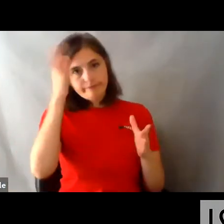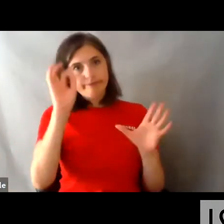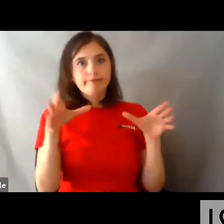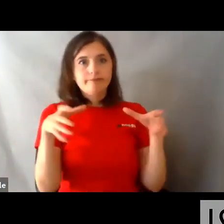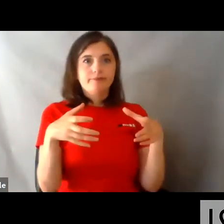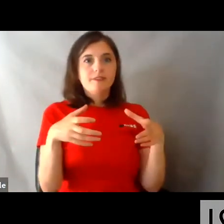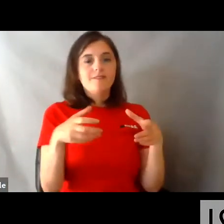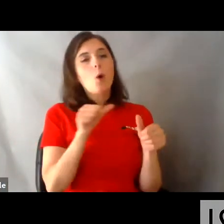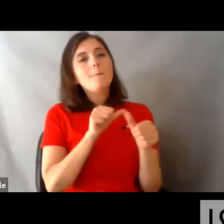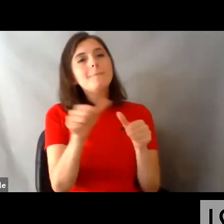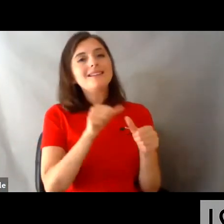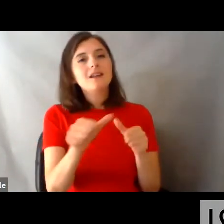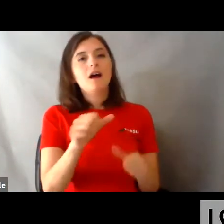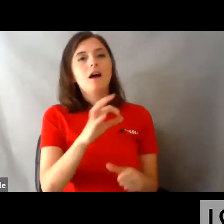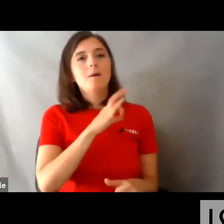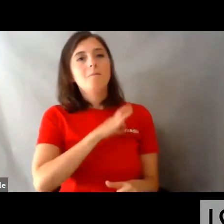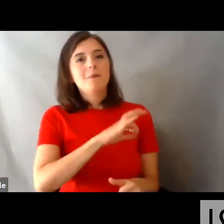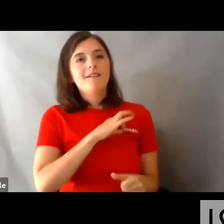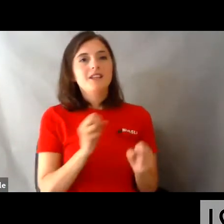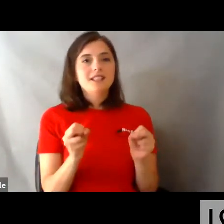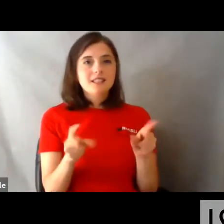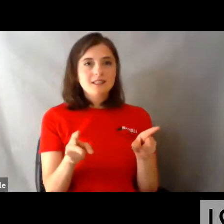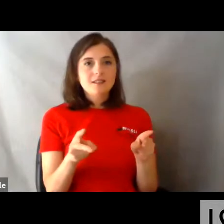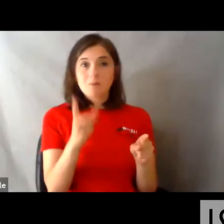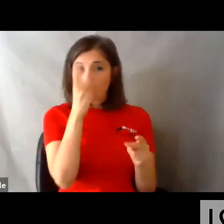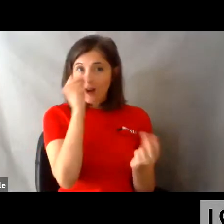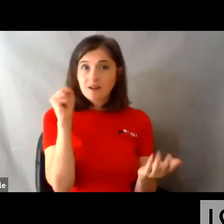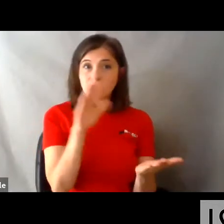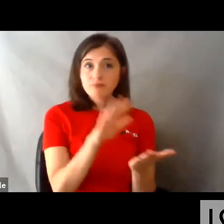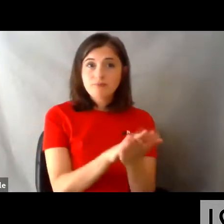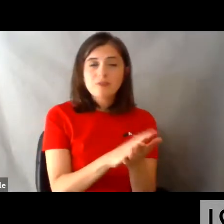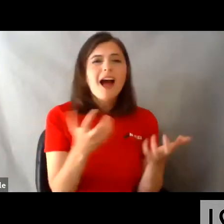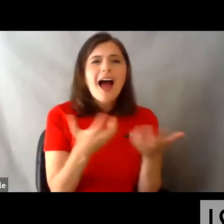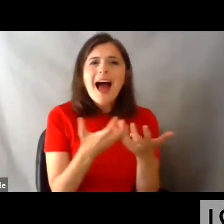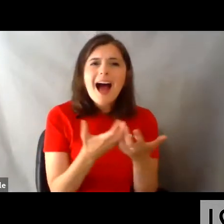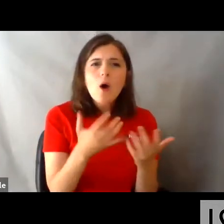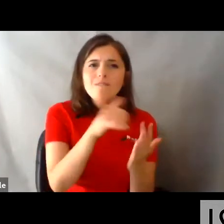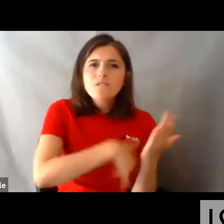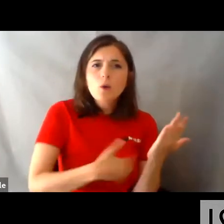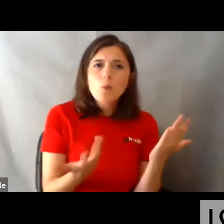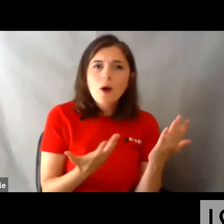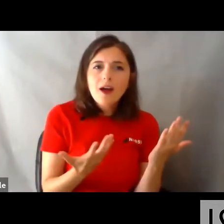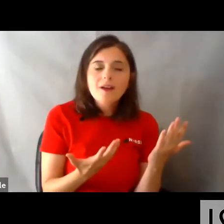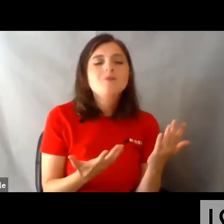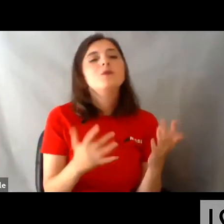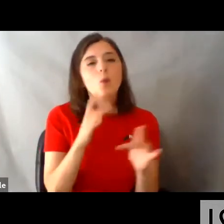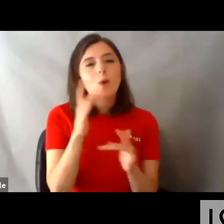add your thoughts as well. And you can get to this by going to our website,